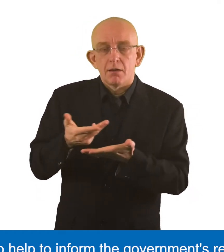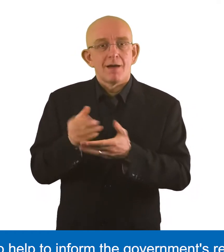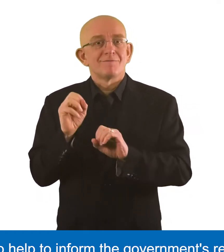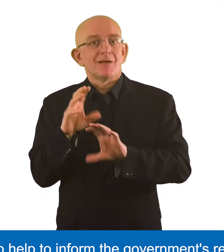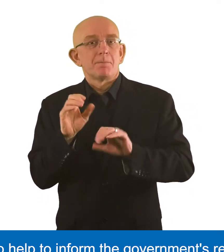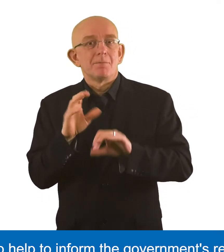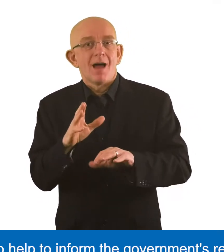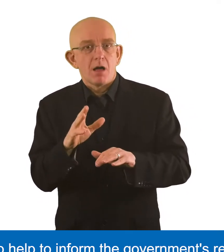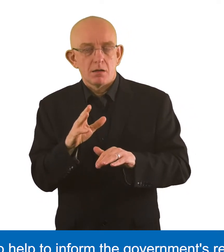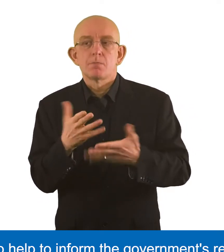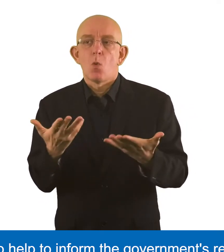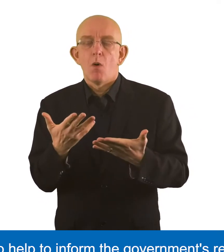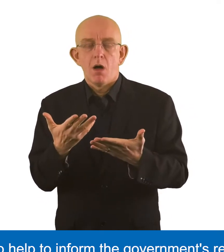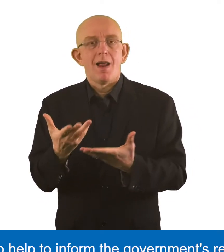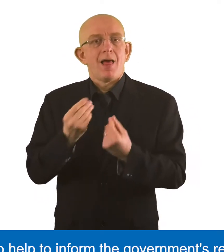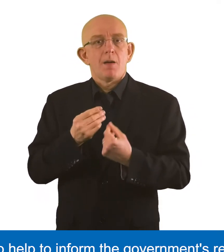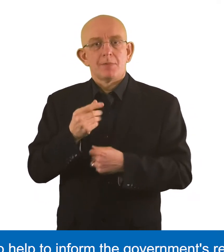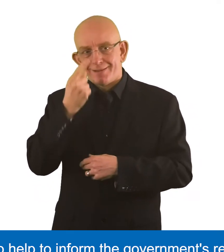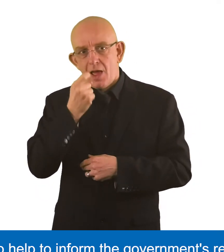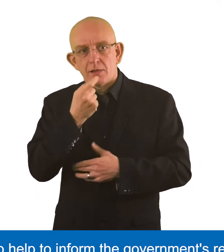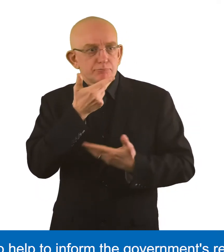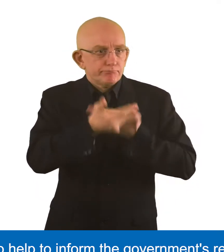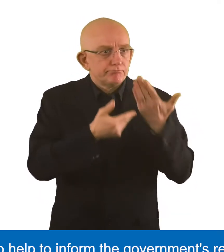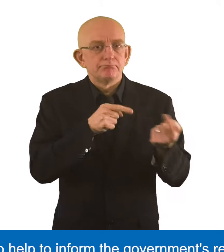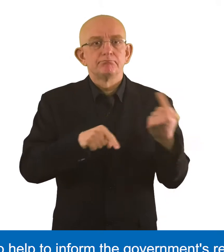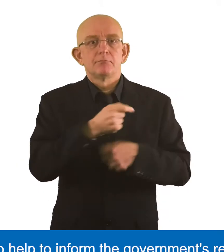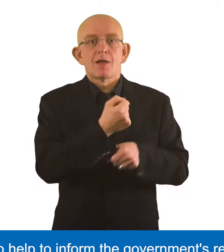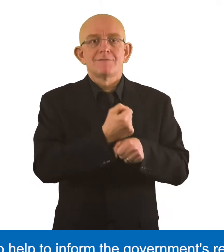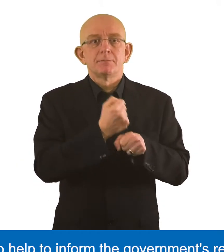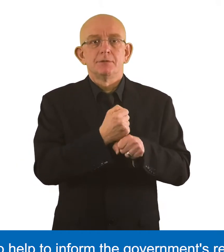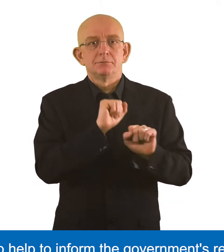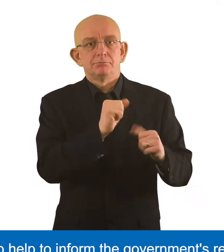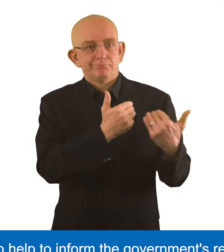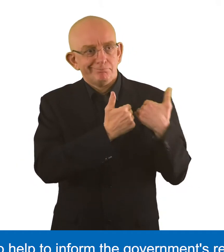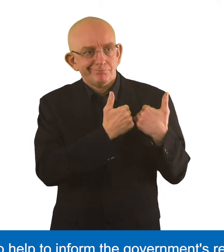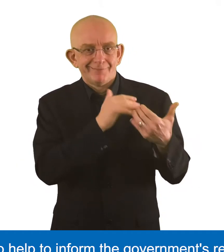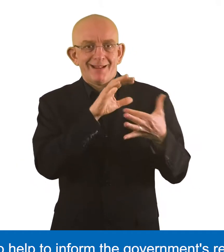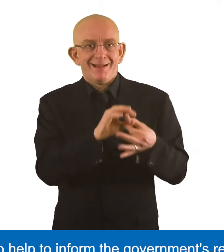Feedback will also help to inform the government's responsibilities under the UNCRPD.